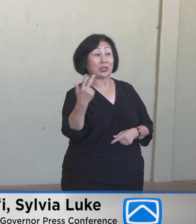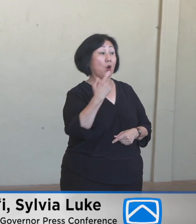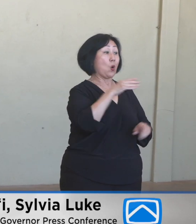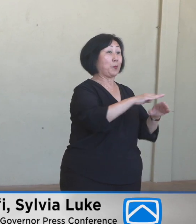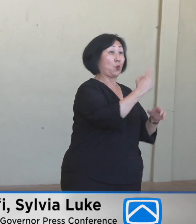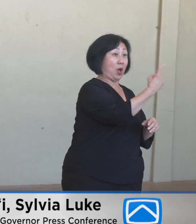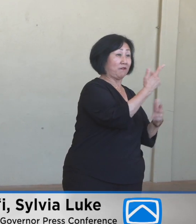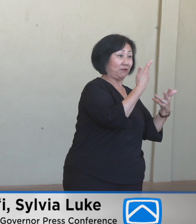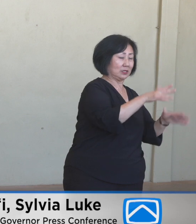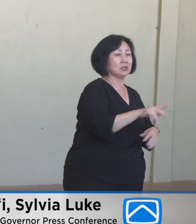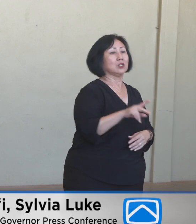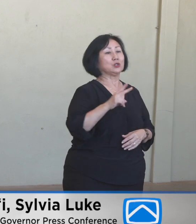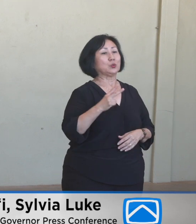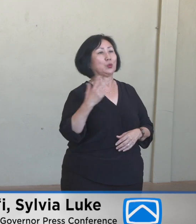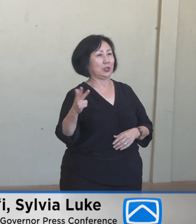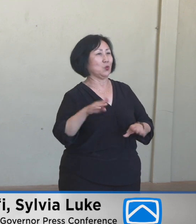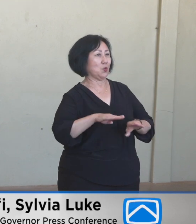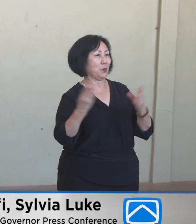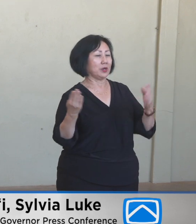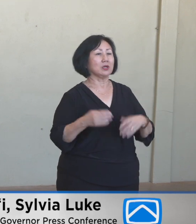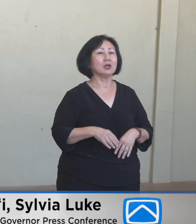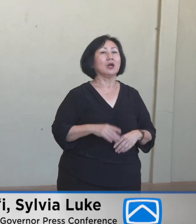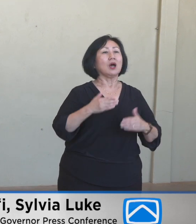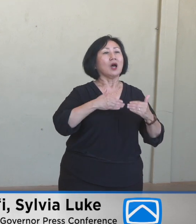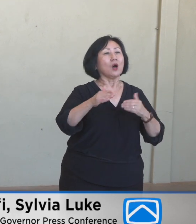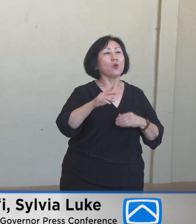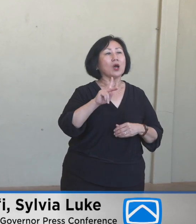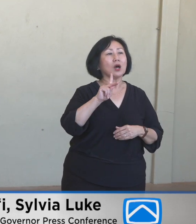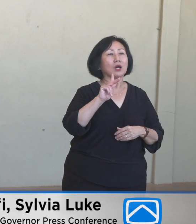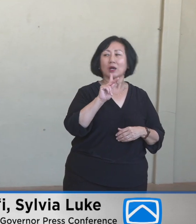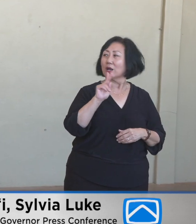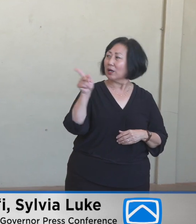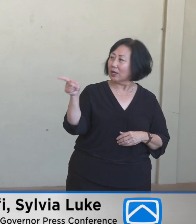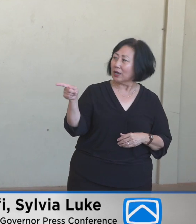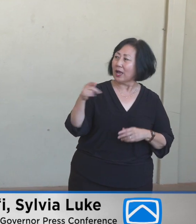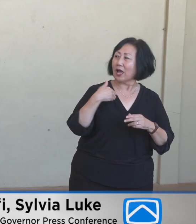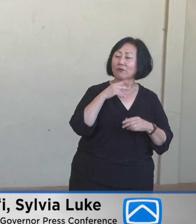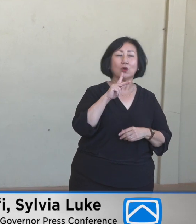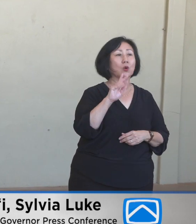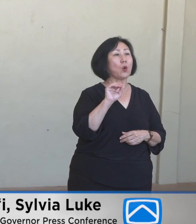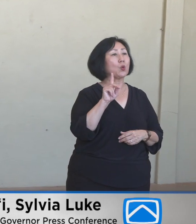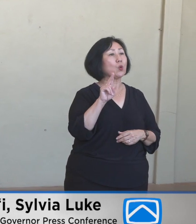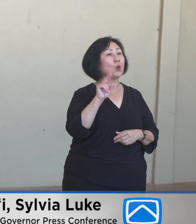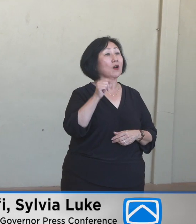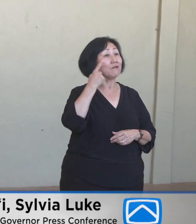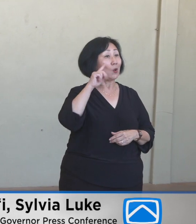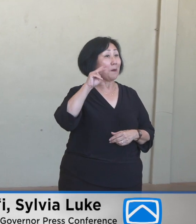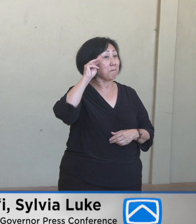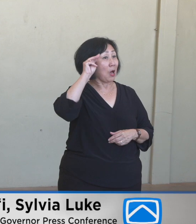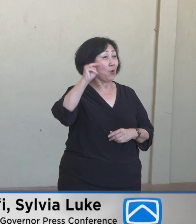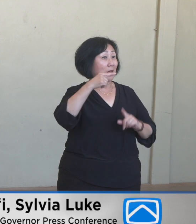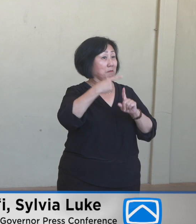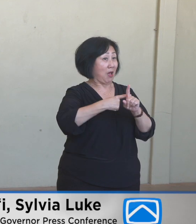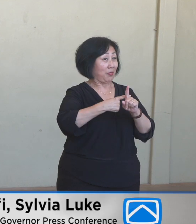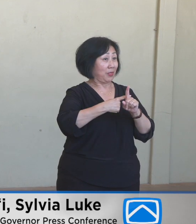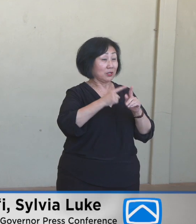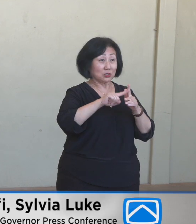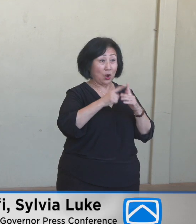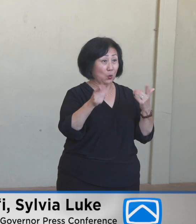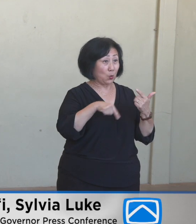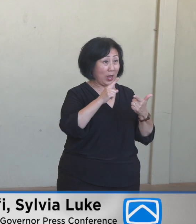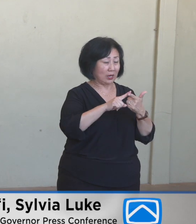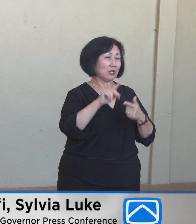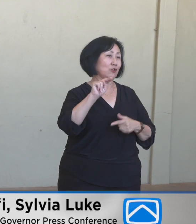with that, we will be launching what's known as Kokua for Maui Month. Kokua for Maui Month will begin in